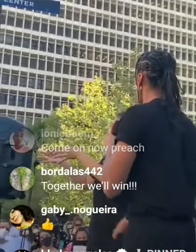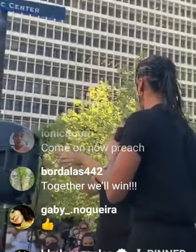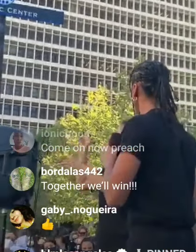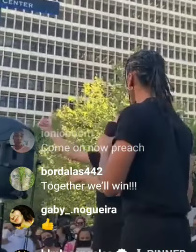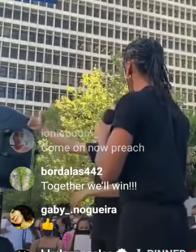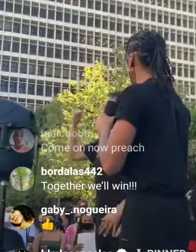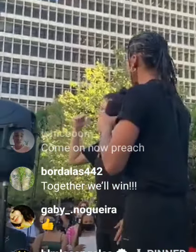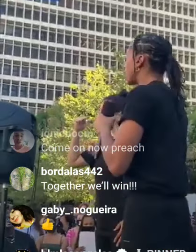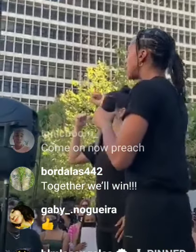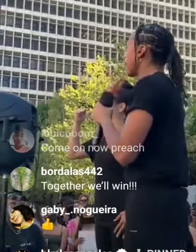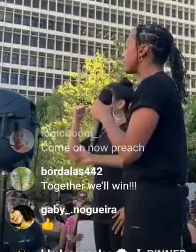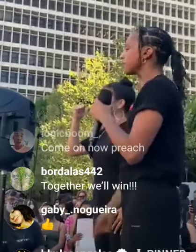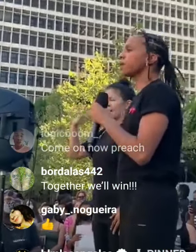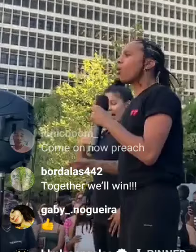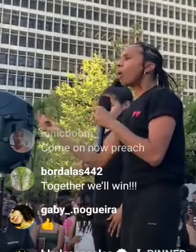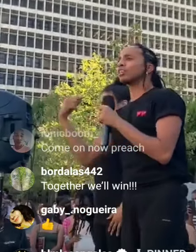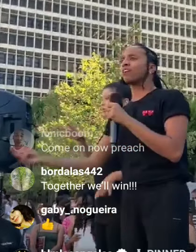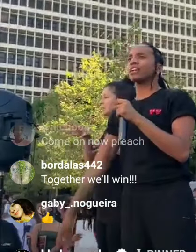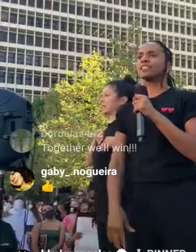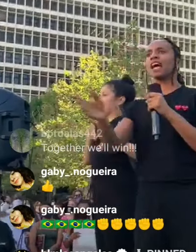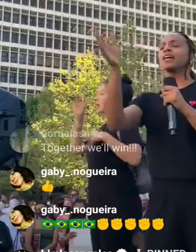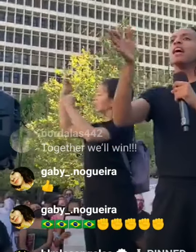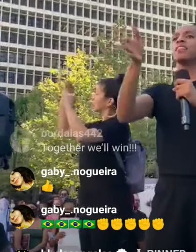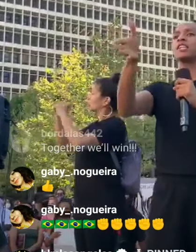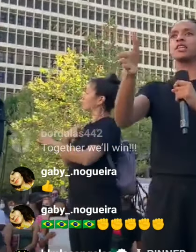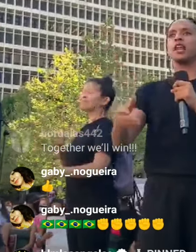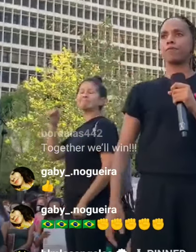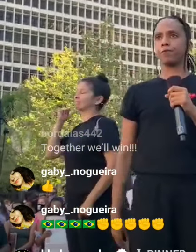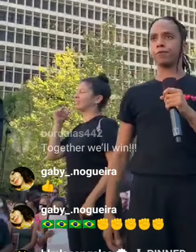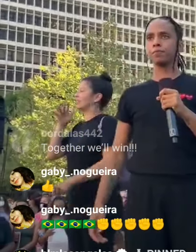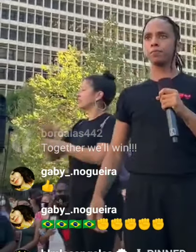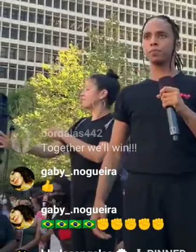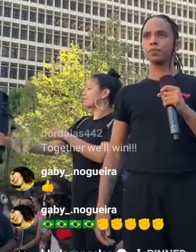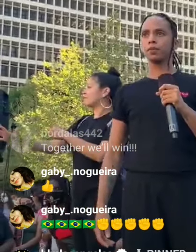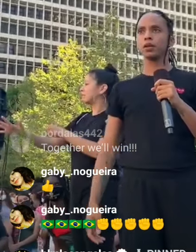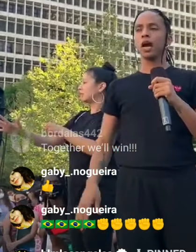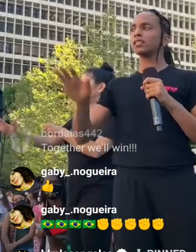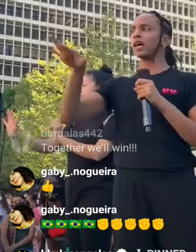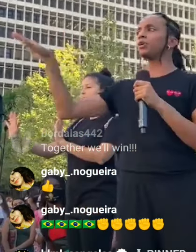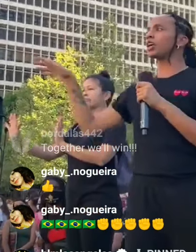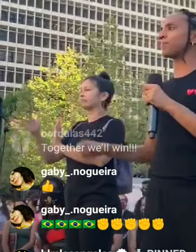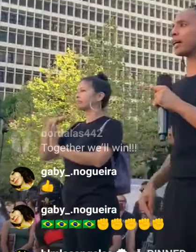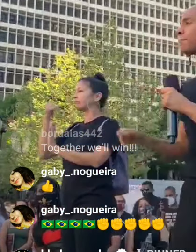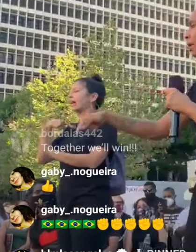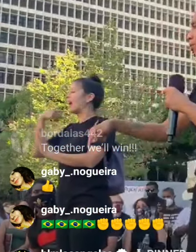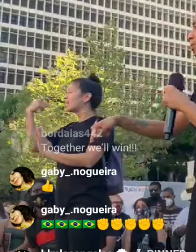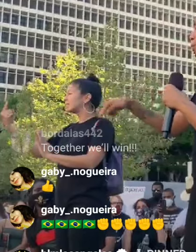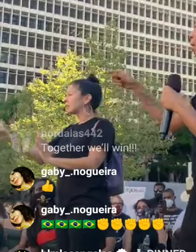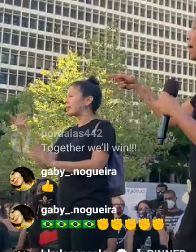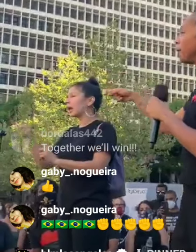we resist that narrative every single week. Every single week we come together to remind each other that we are enough. We are enough.